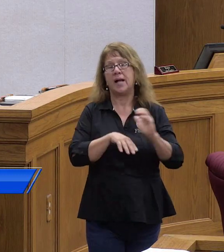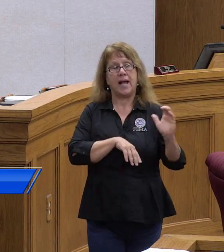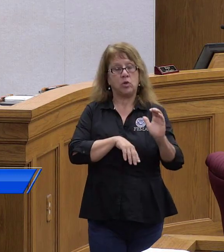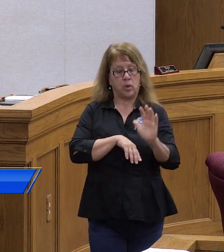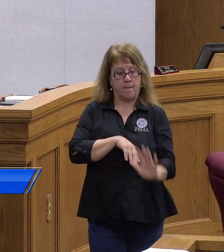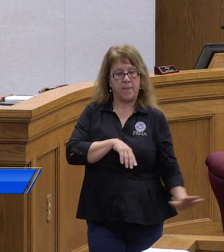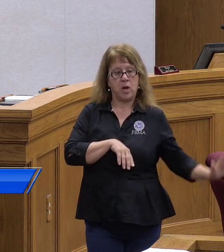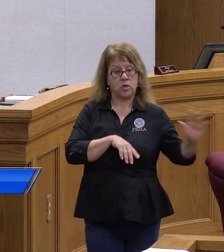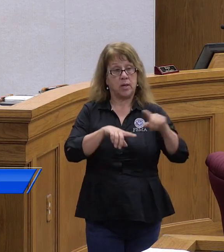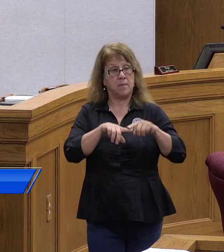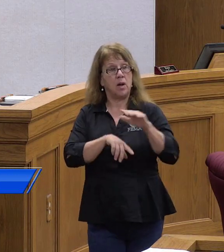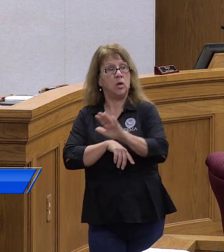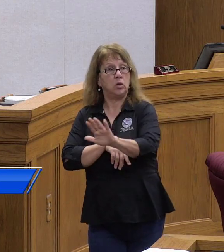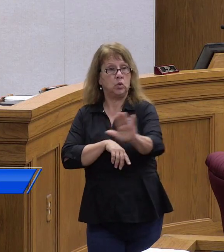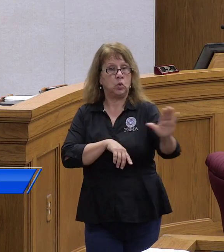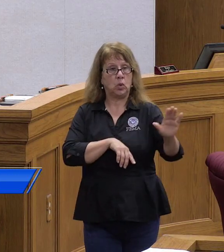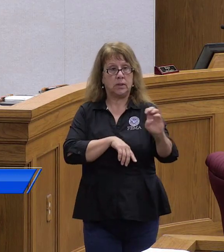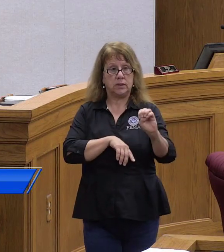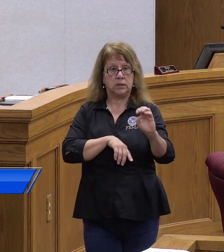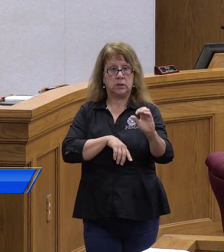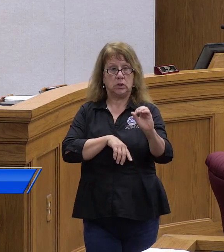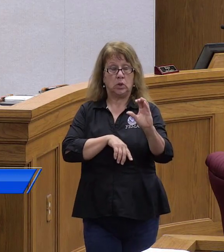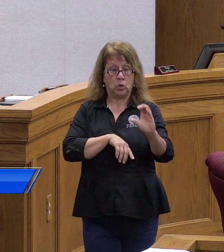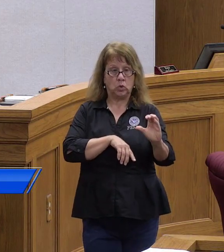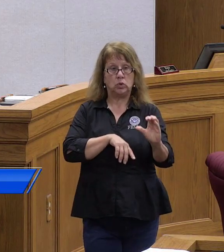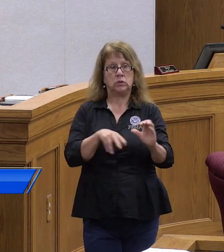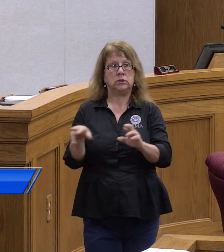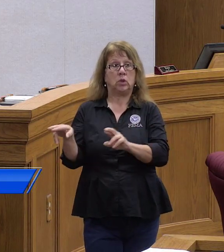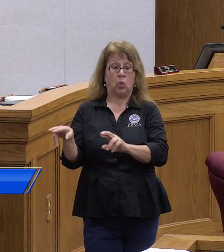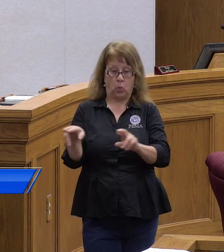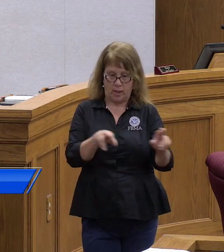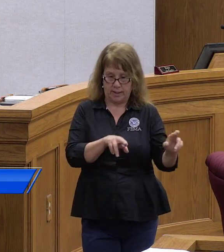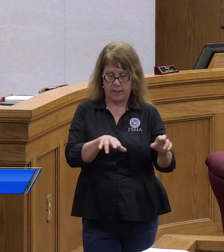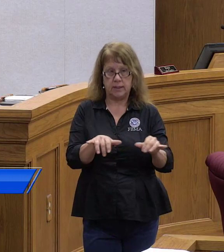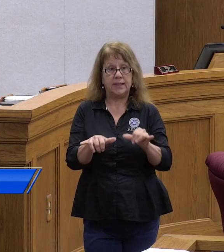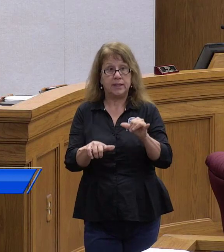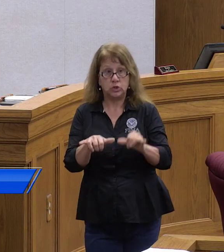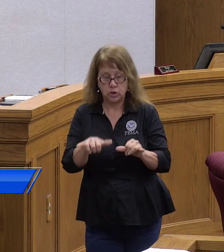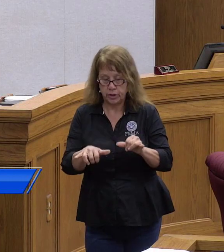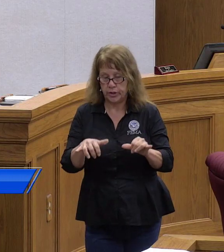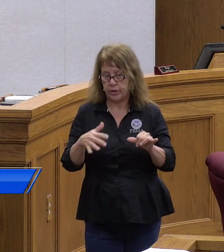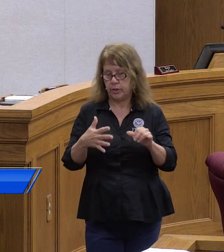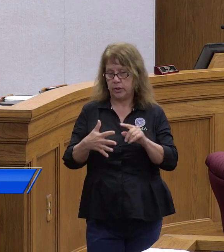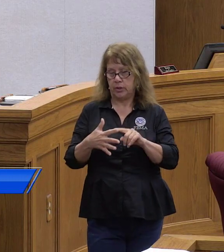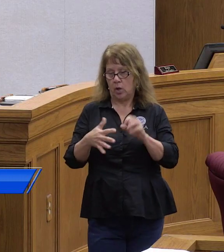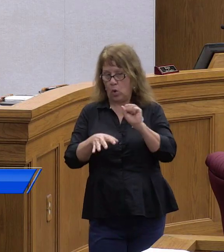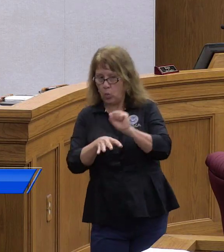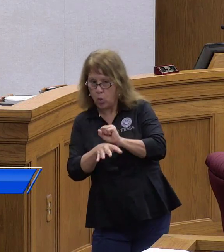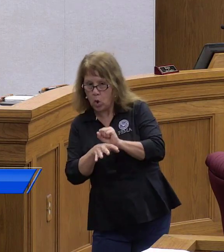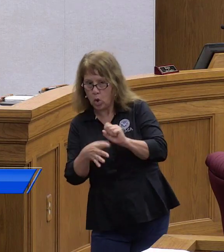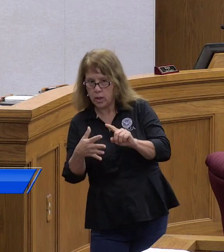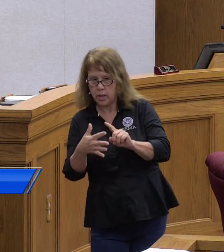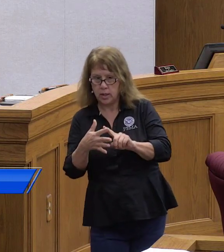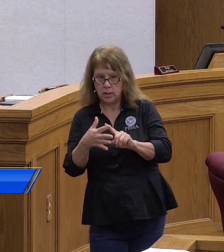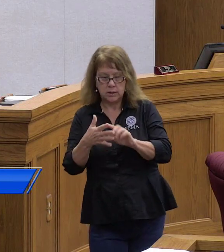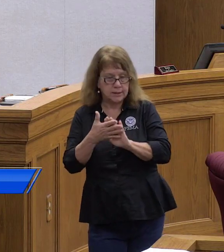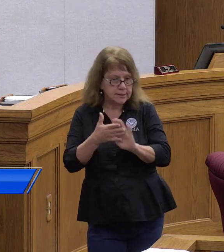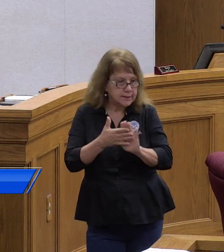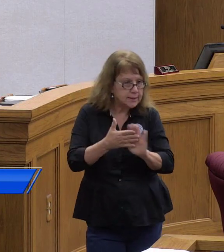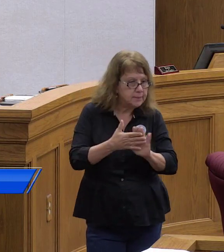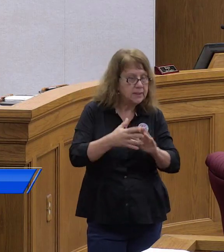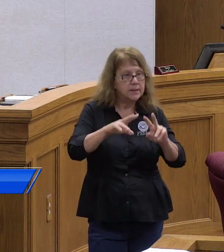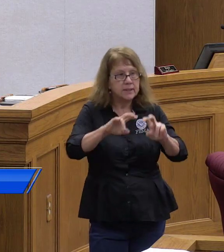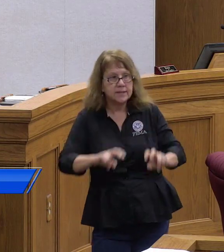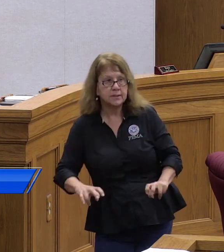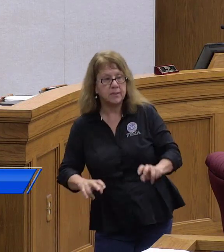EOC requests. We're getting ready with engineer work teams and engineer assessment teams in case we have to clear debris and anything of that nature and